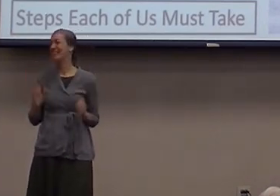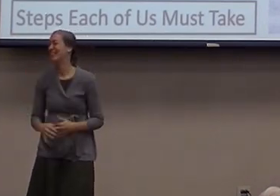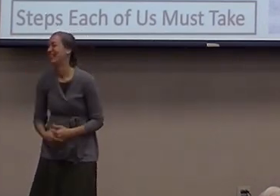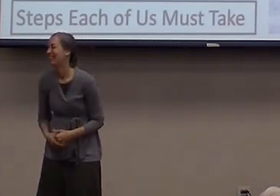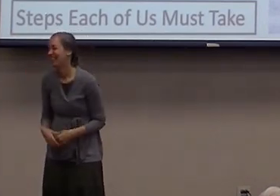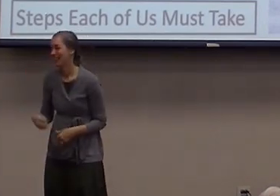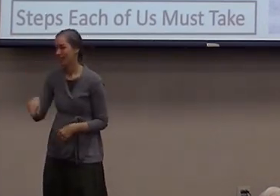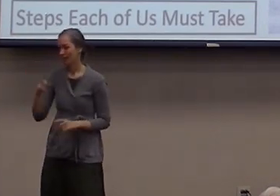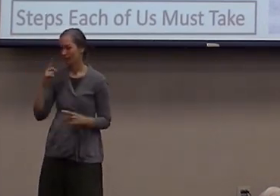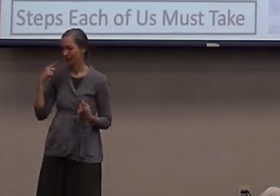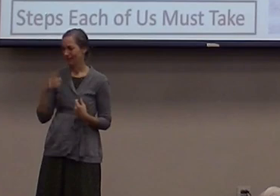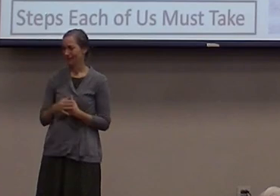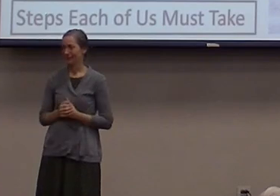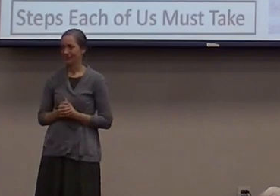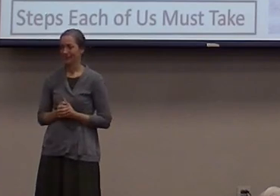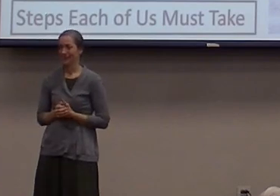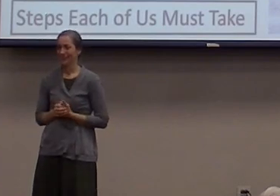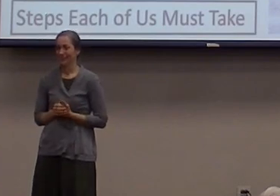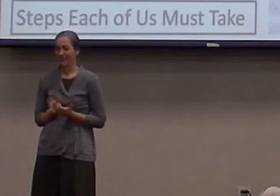Those people be crazy."